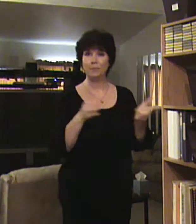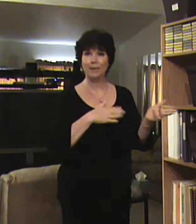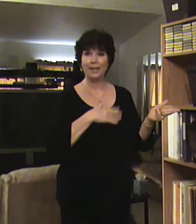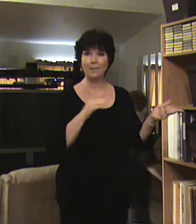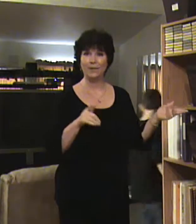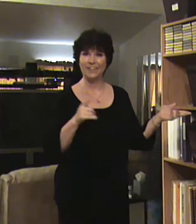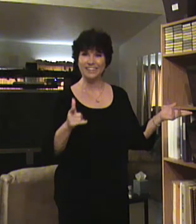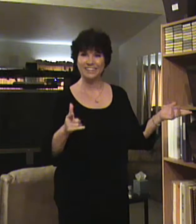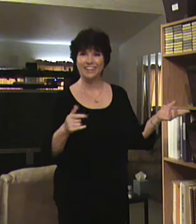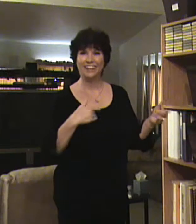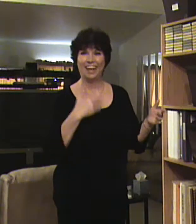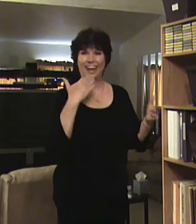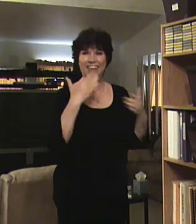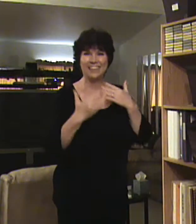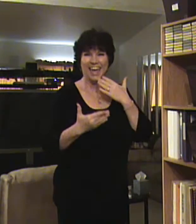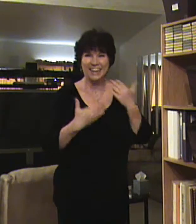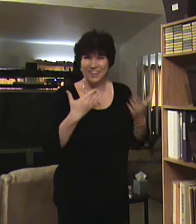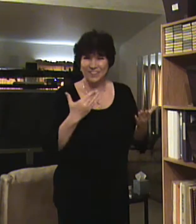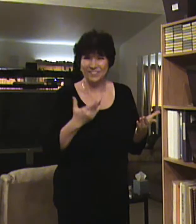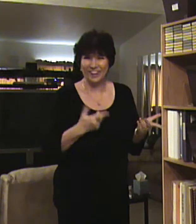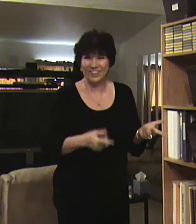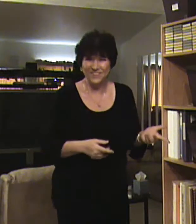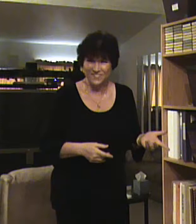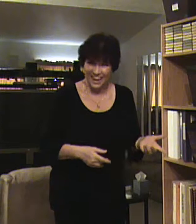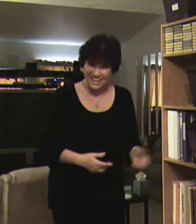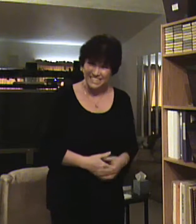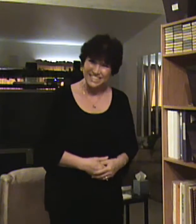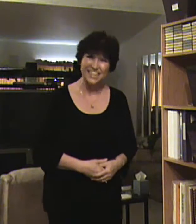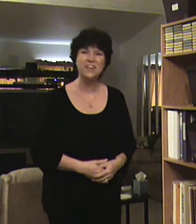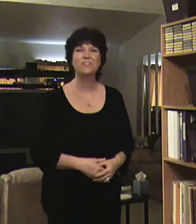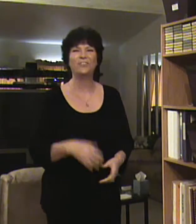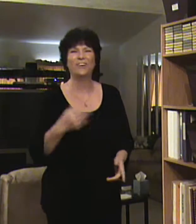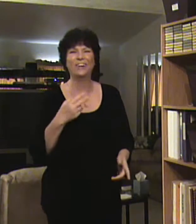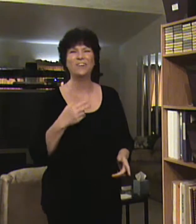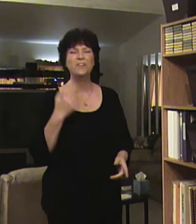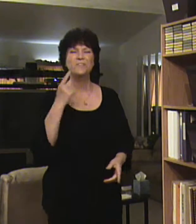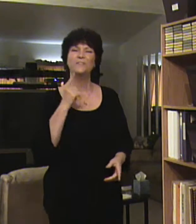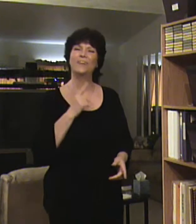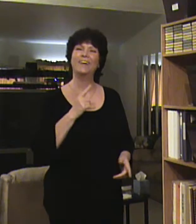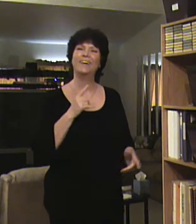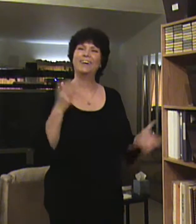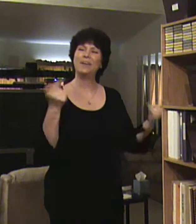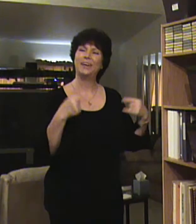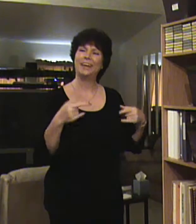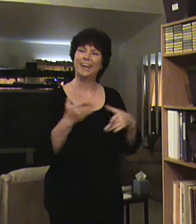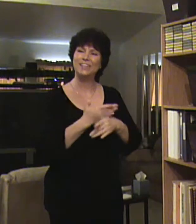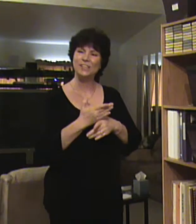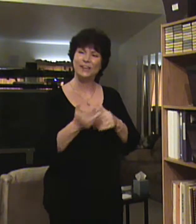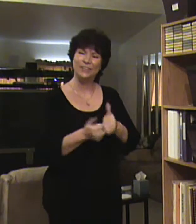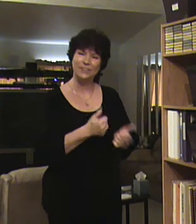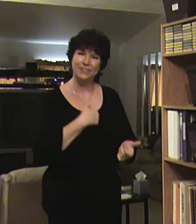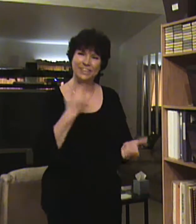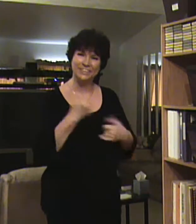my library. And I thank you very much for coming and sharing with me